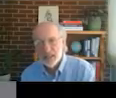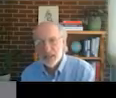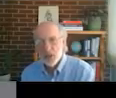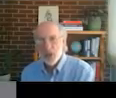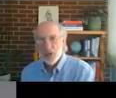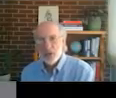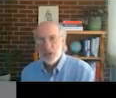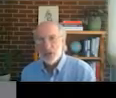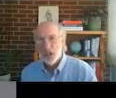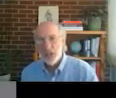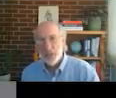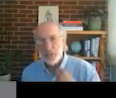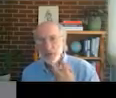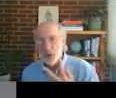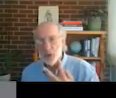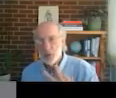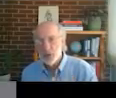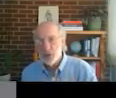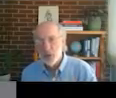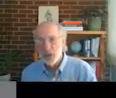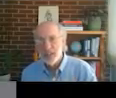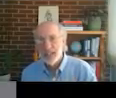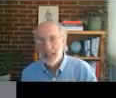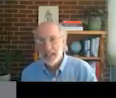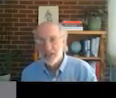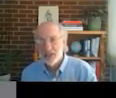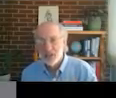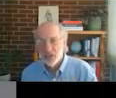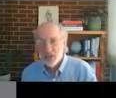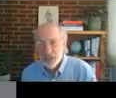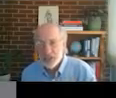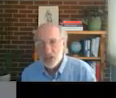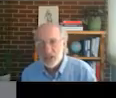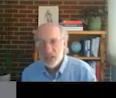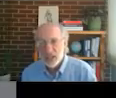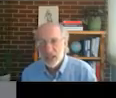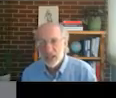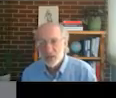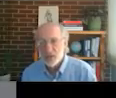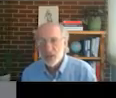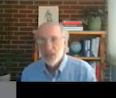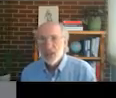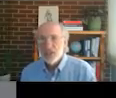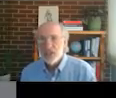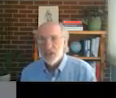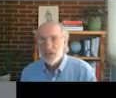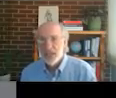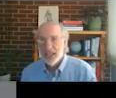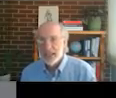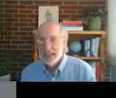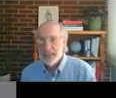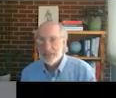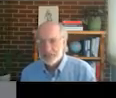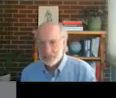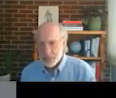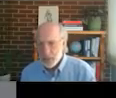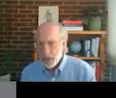and you can shape up vocal responding as you're teaching sign language, so